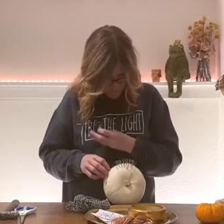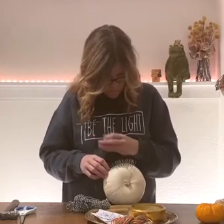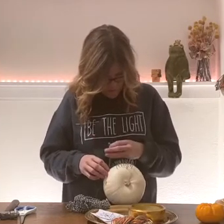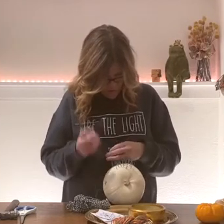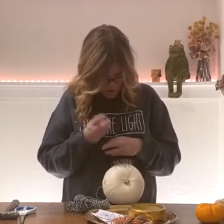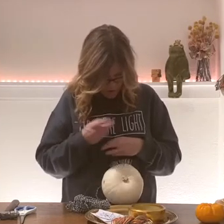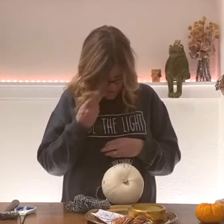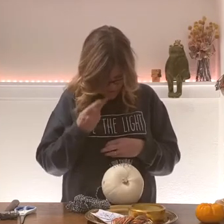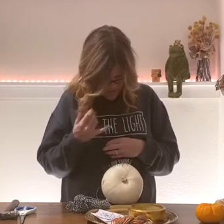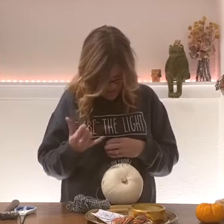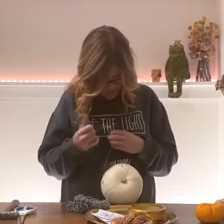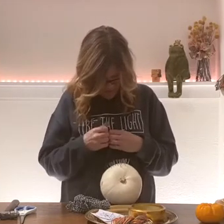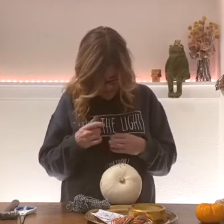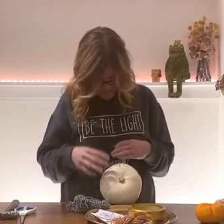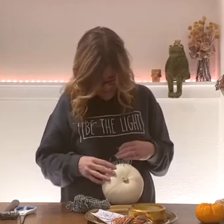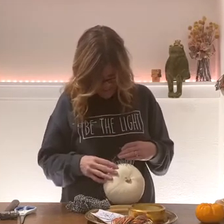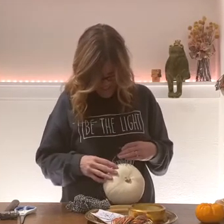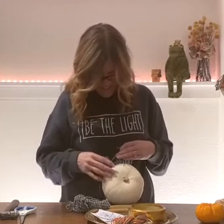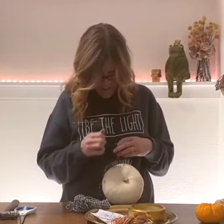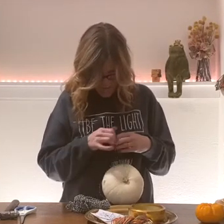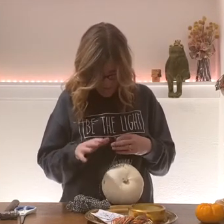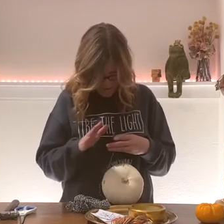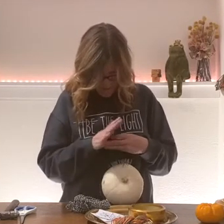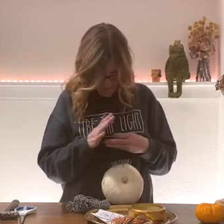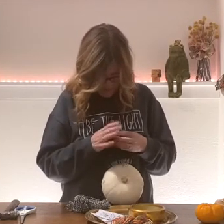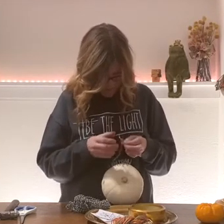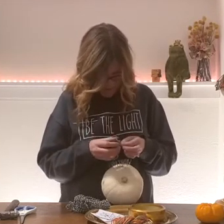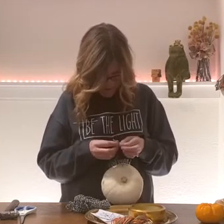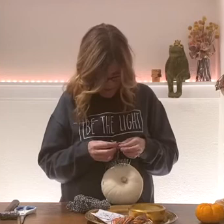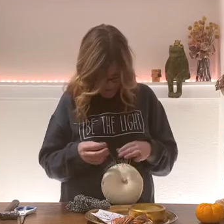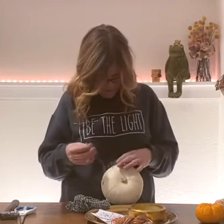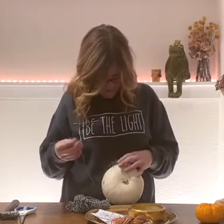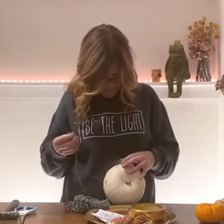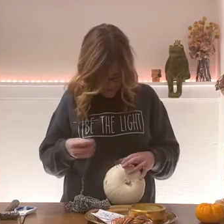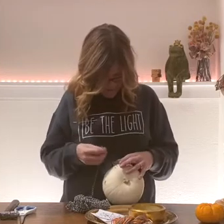It's hard to see now with without the paper.